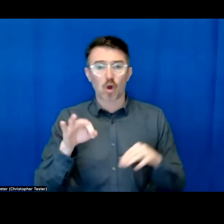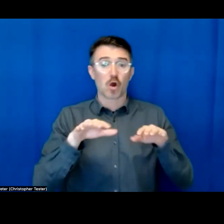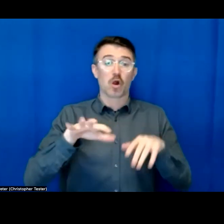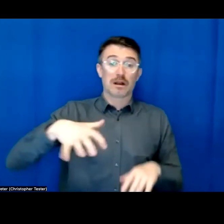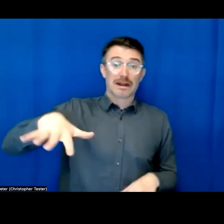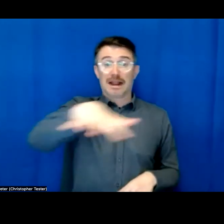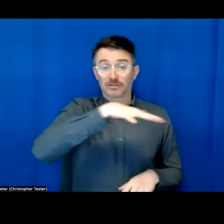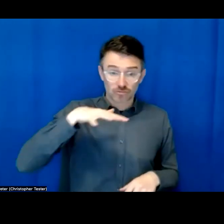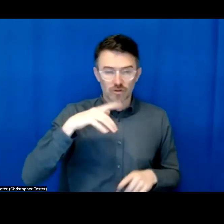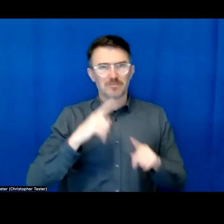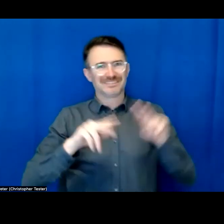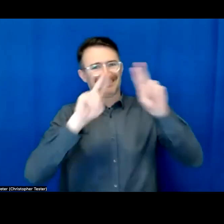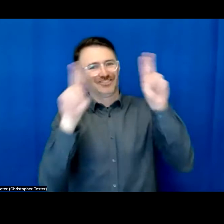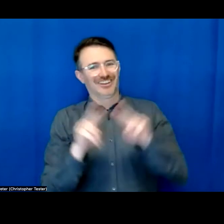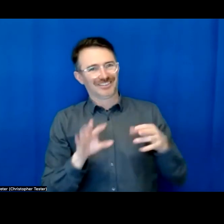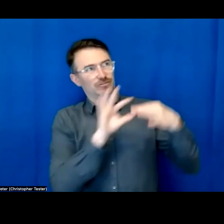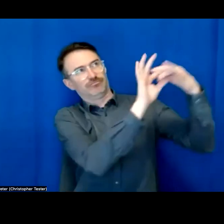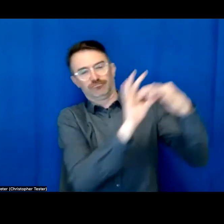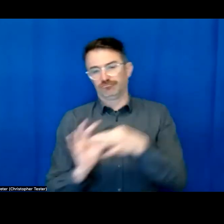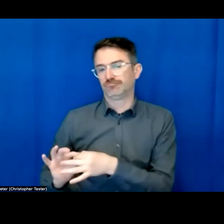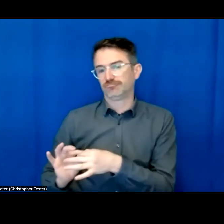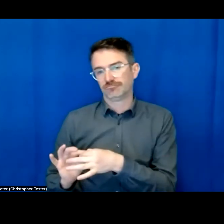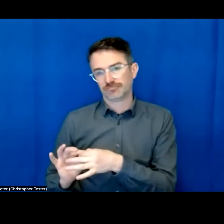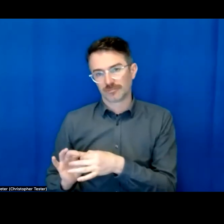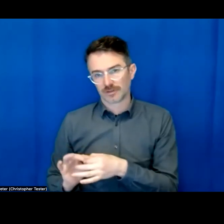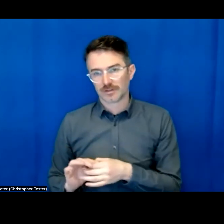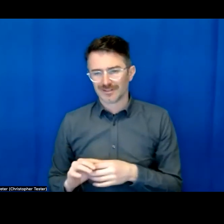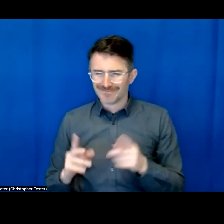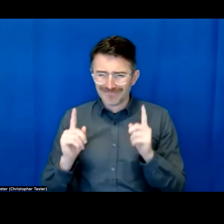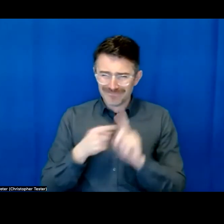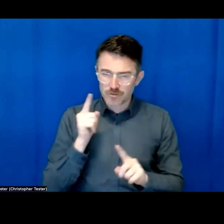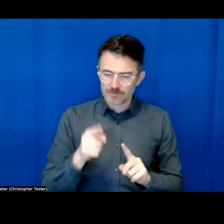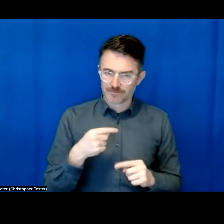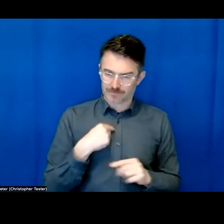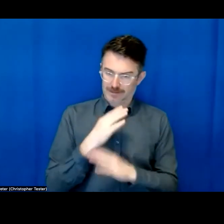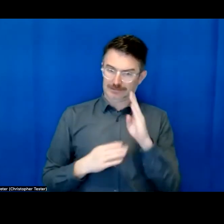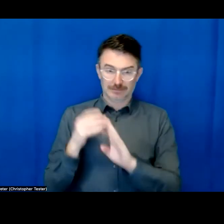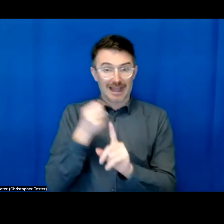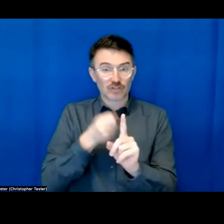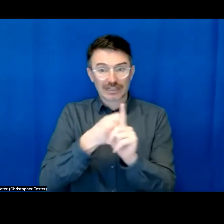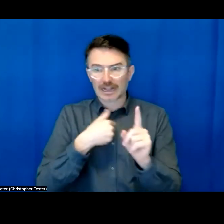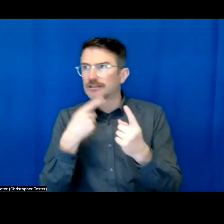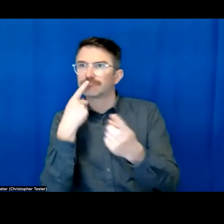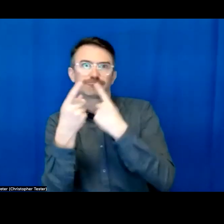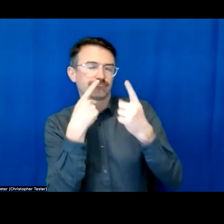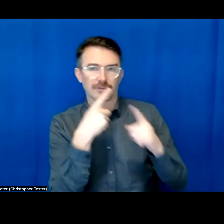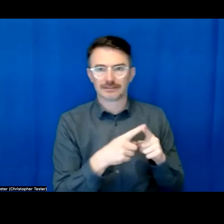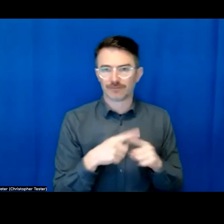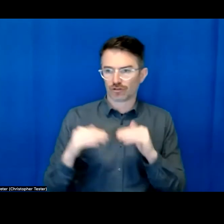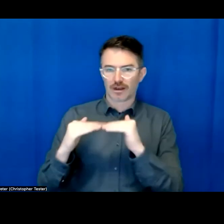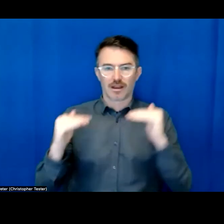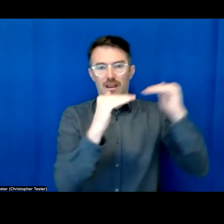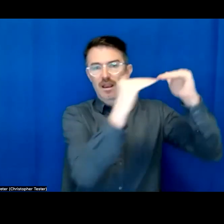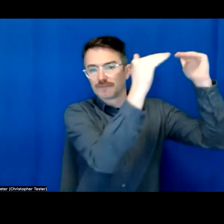of Disability Advocacy Right Fund with the strategic partnership, supporting the intersectional approach and reaching